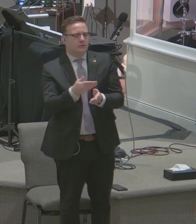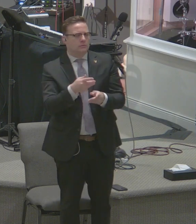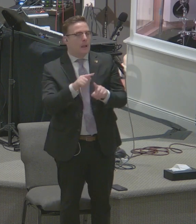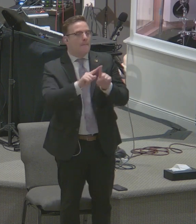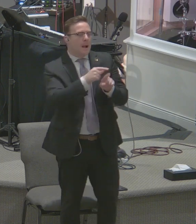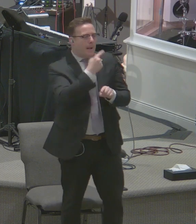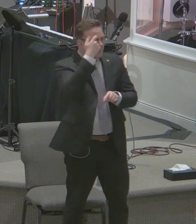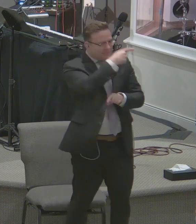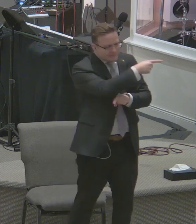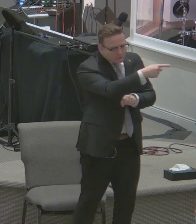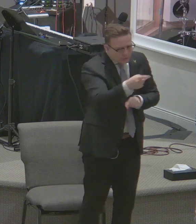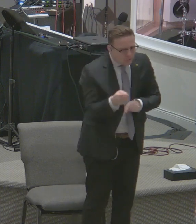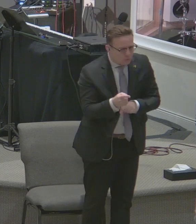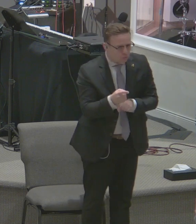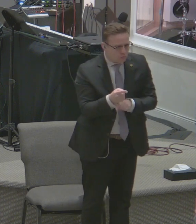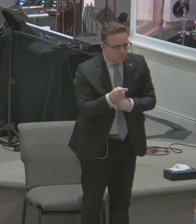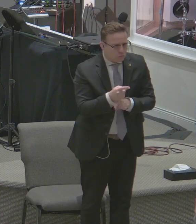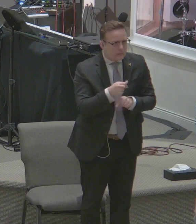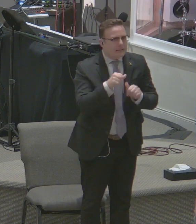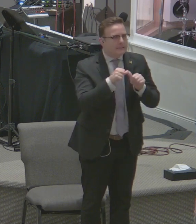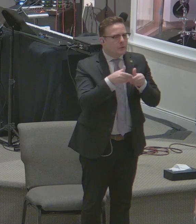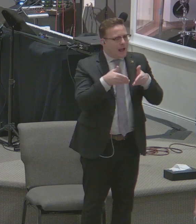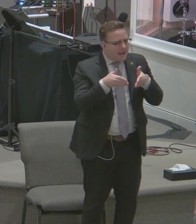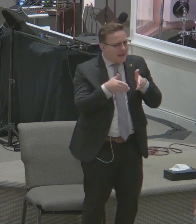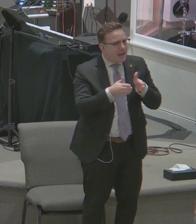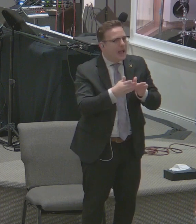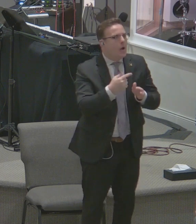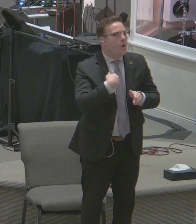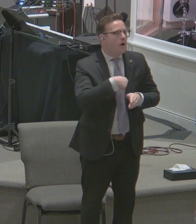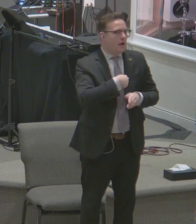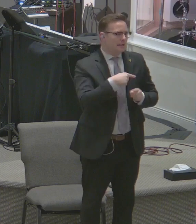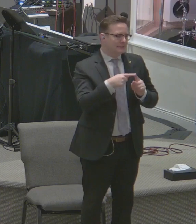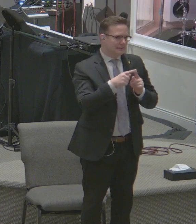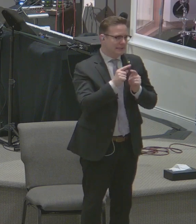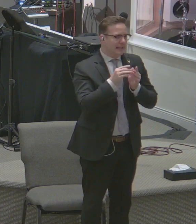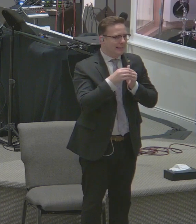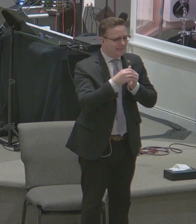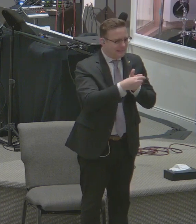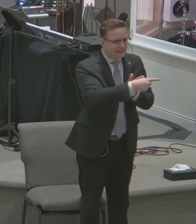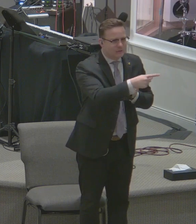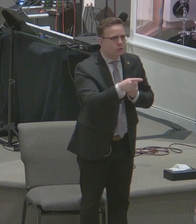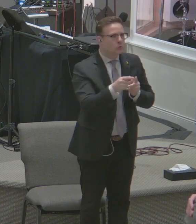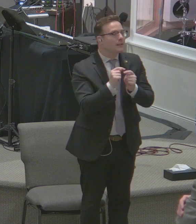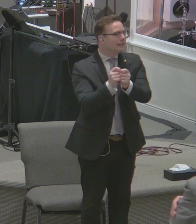and my wife. It would not be. We could just be powerful all together alone.